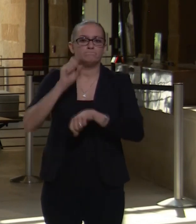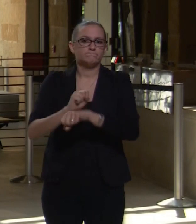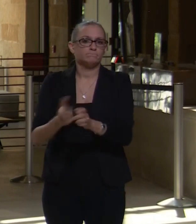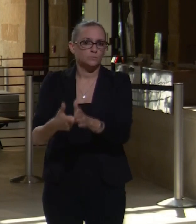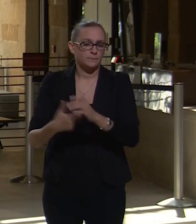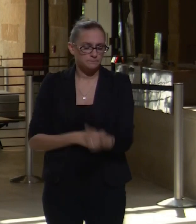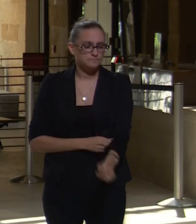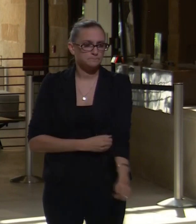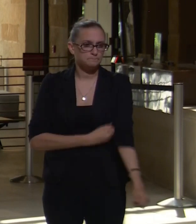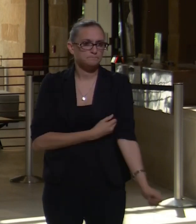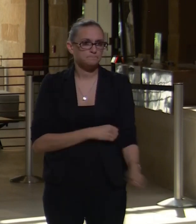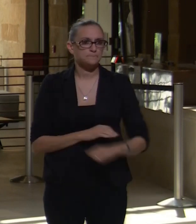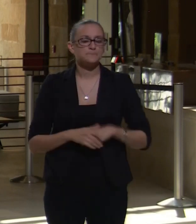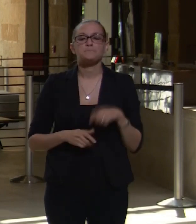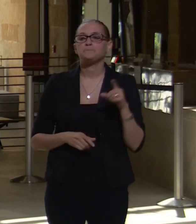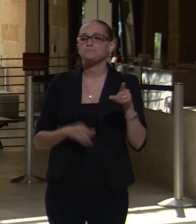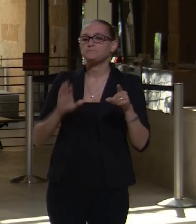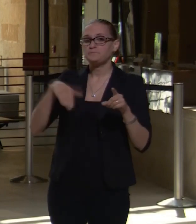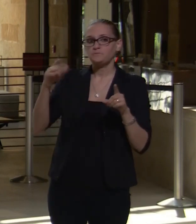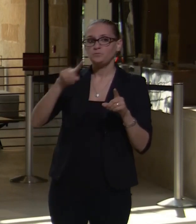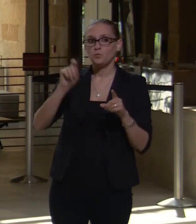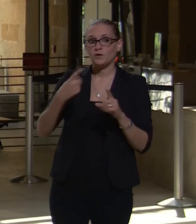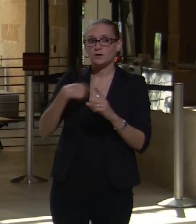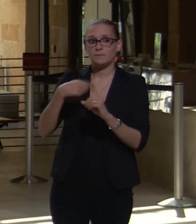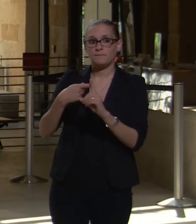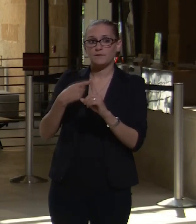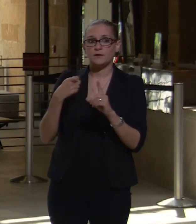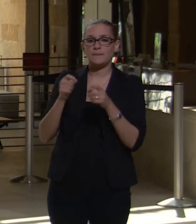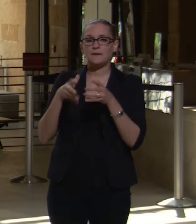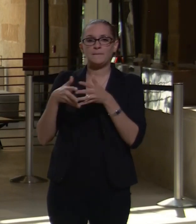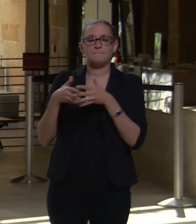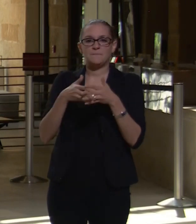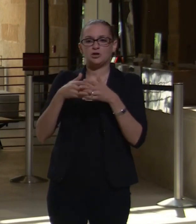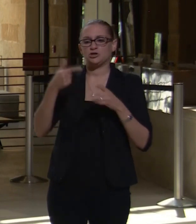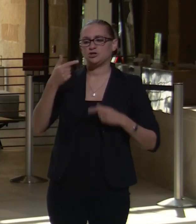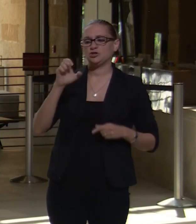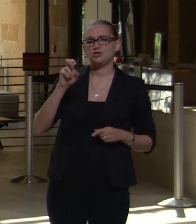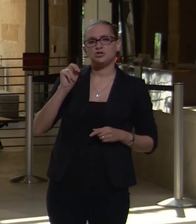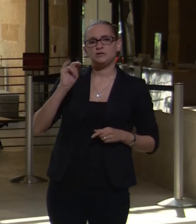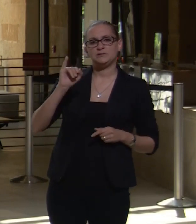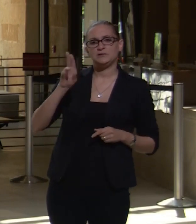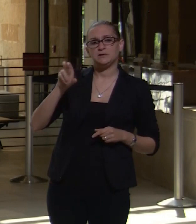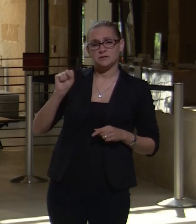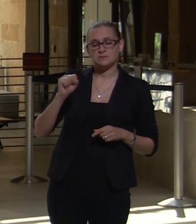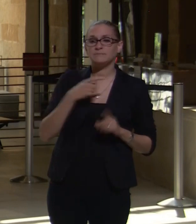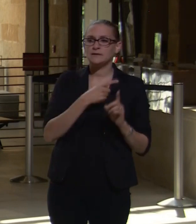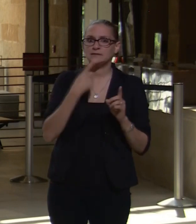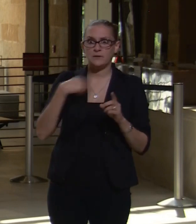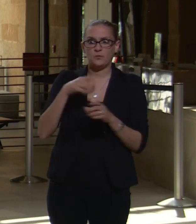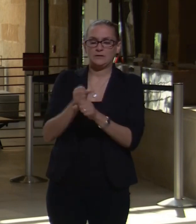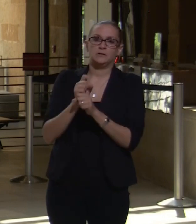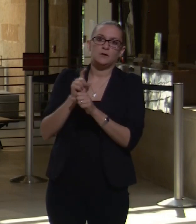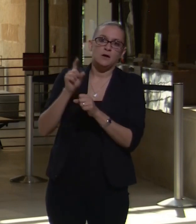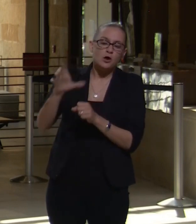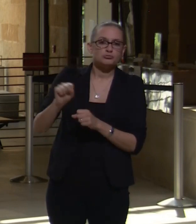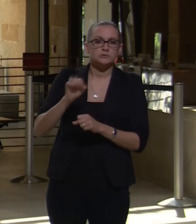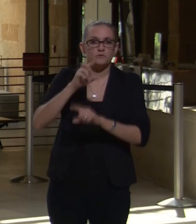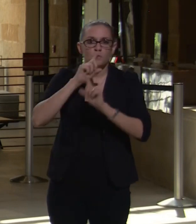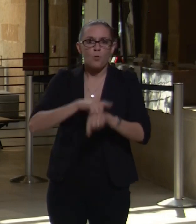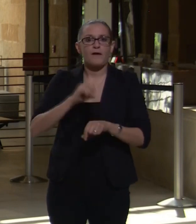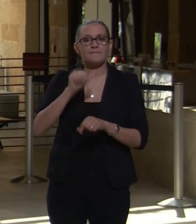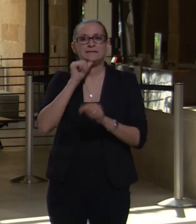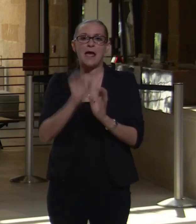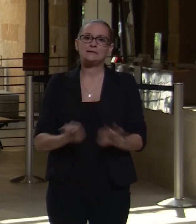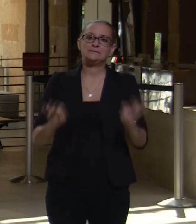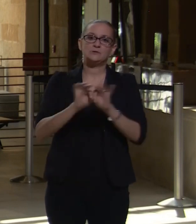sick. Gotcha. This next question comes from the American Genius. They say, we're getting hundreds of reports of